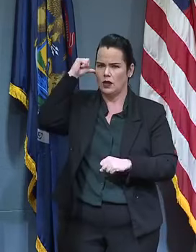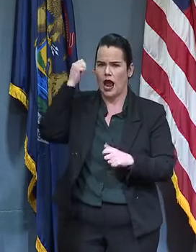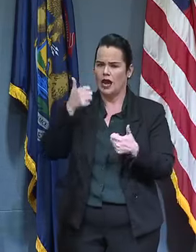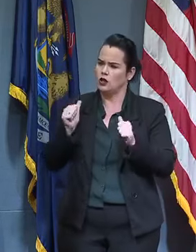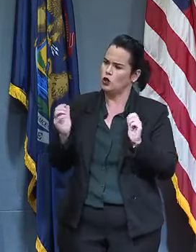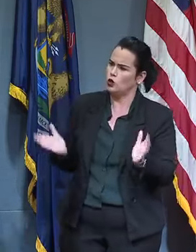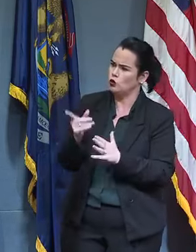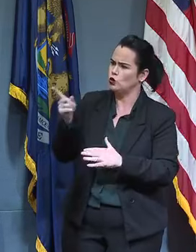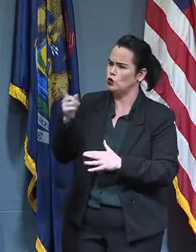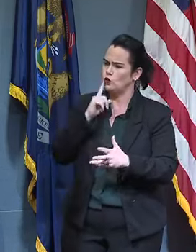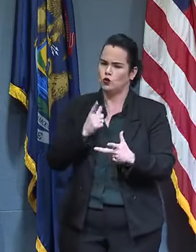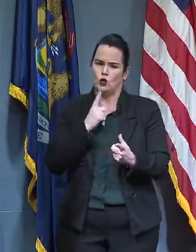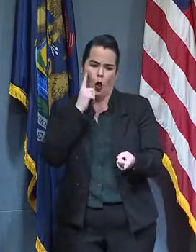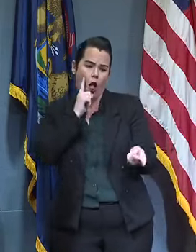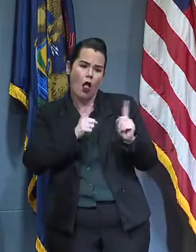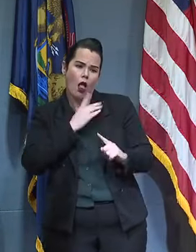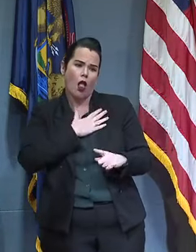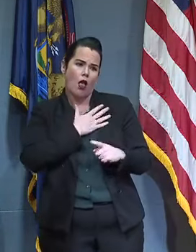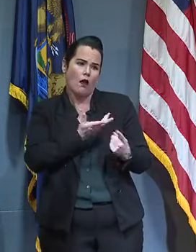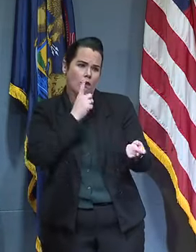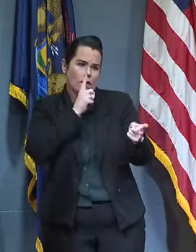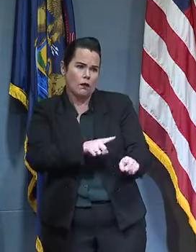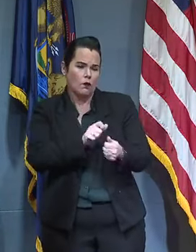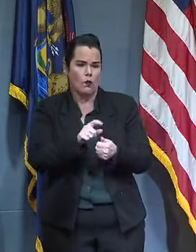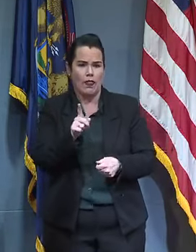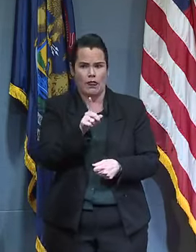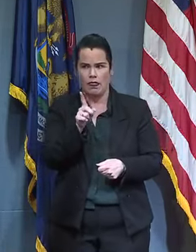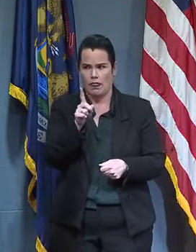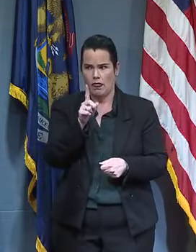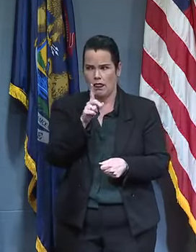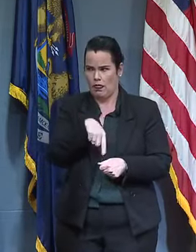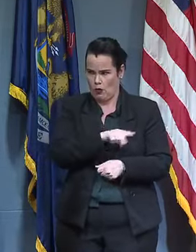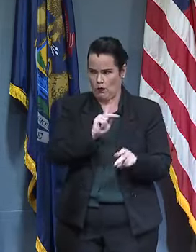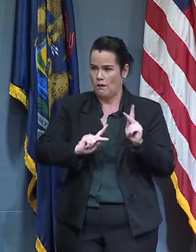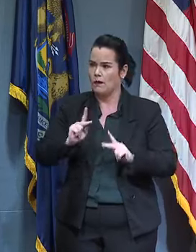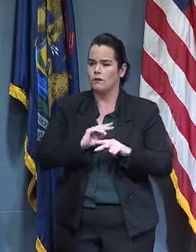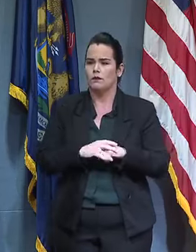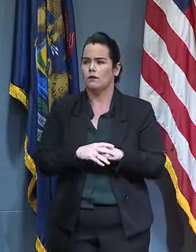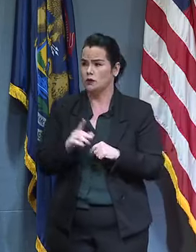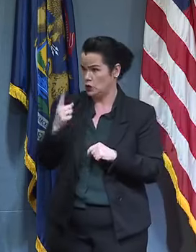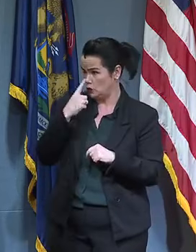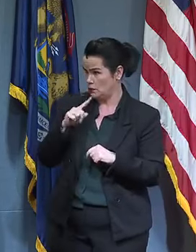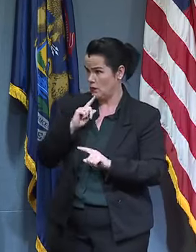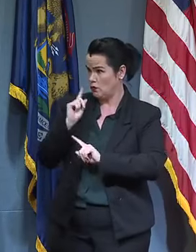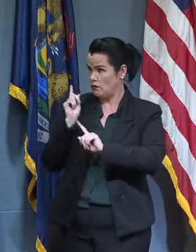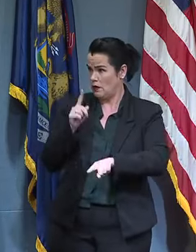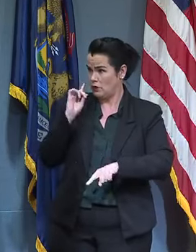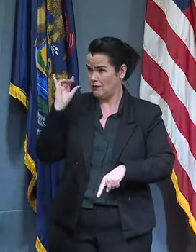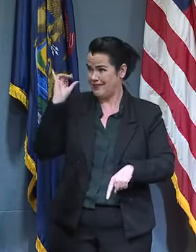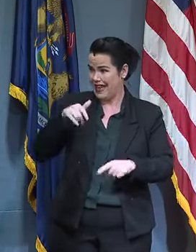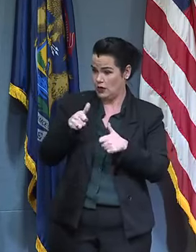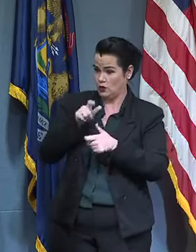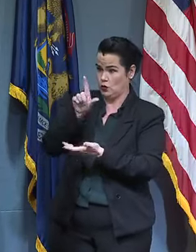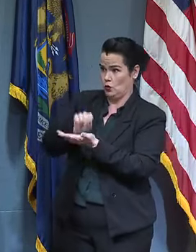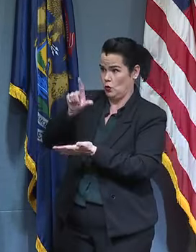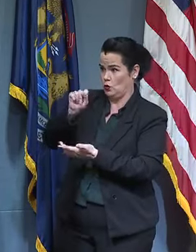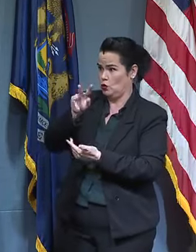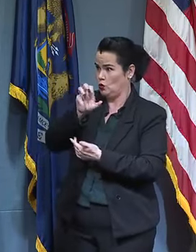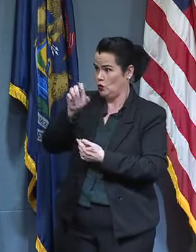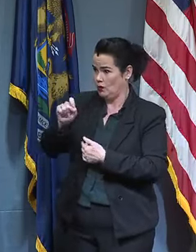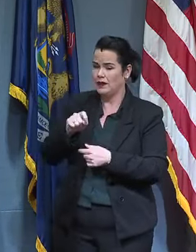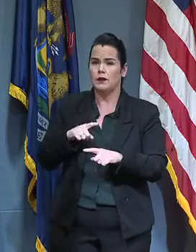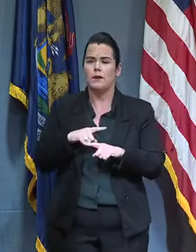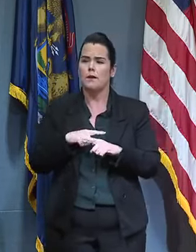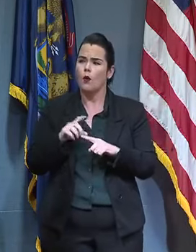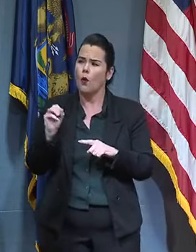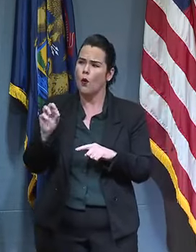them. Can you respond to his tweet? And secondly, are you concerned that these protests are becoming more and more of an avenue for fringe